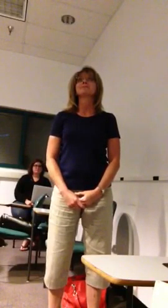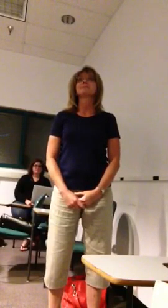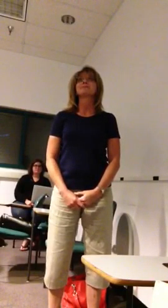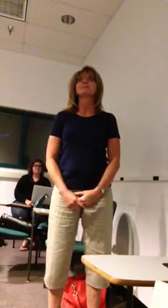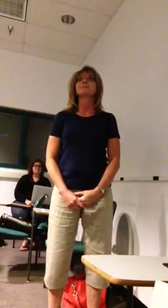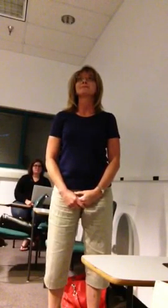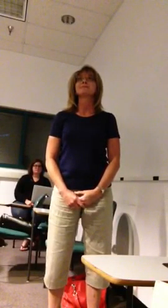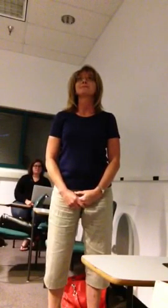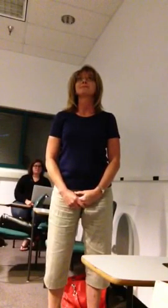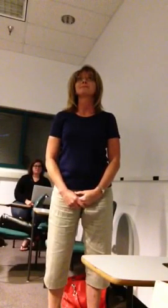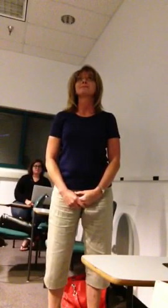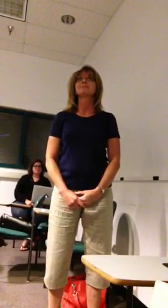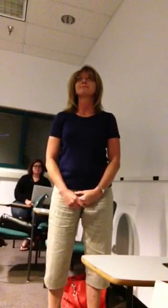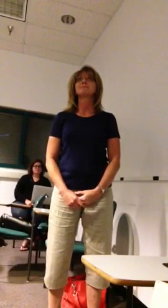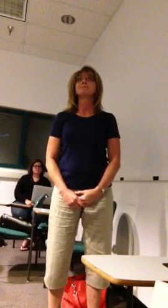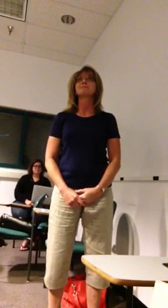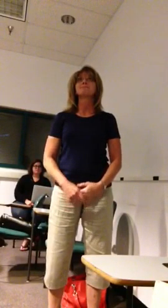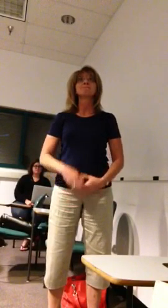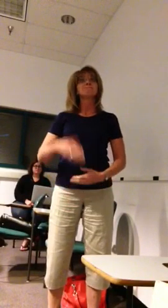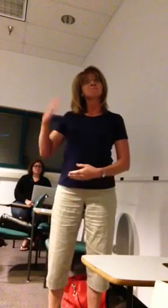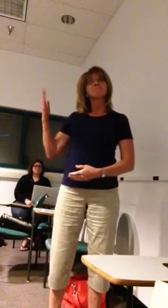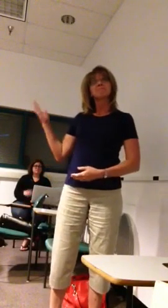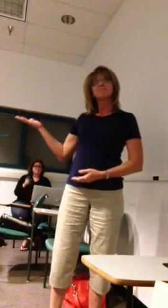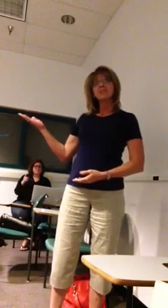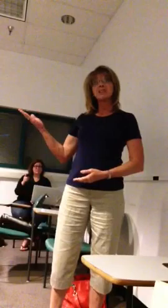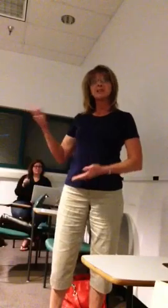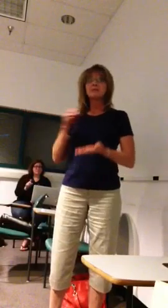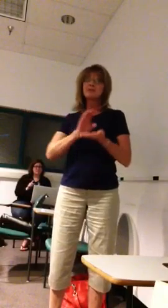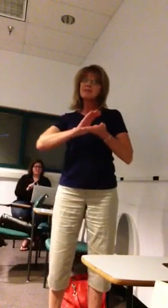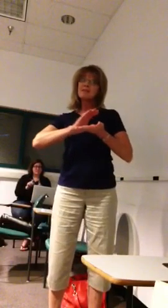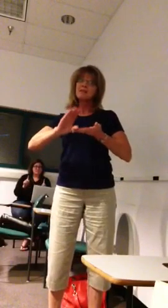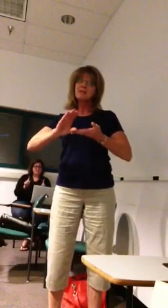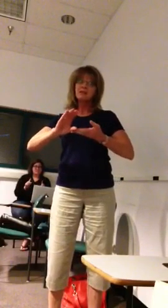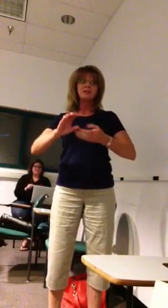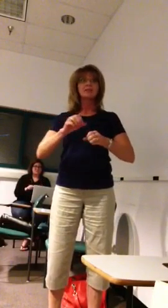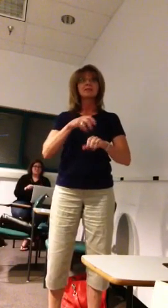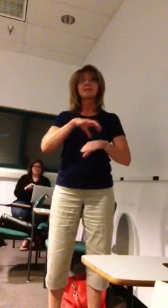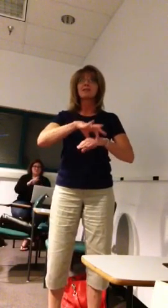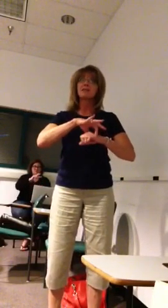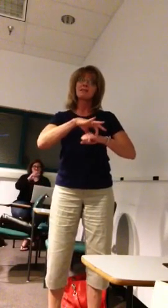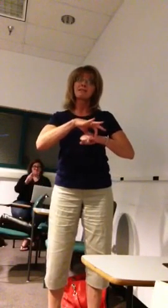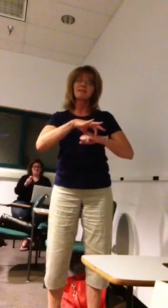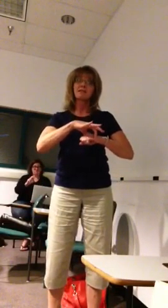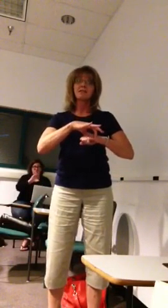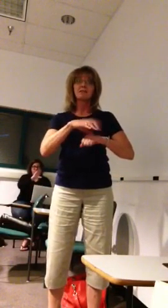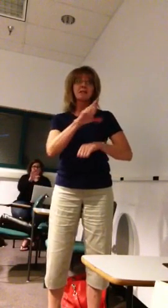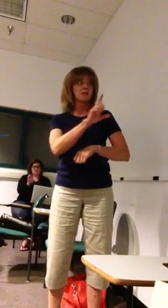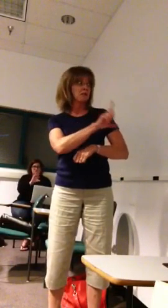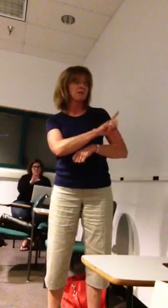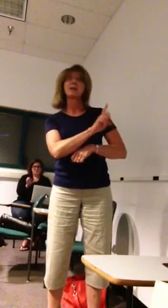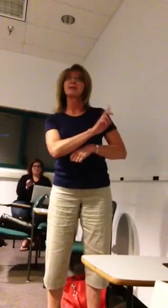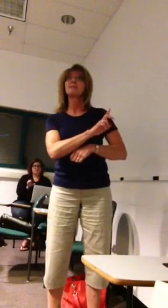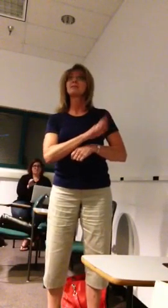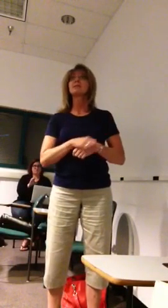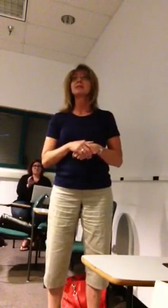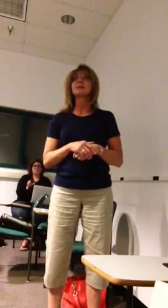So here we have the different layers of the earth. On the left-hand side, we have the crust, the mantle, the core, and on the right-hand side, we have